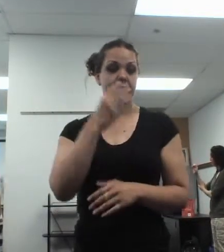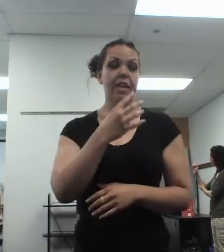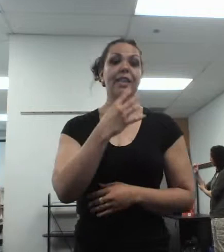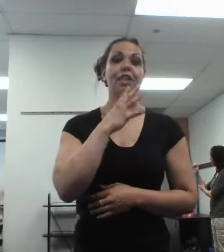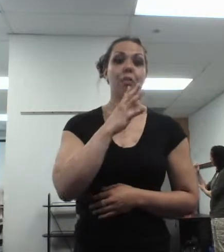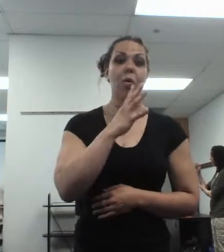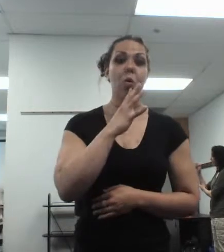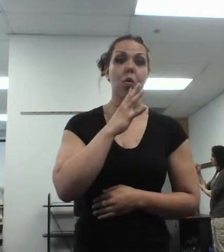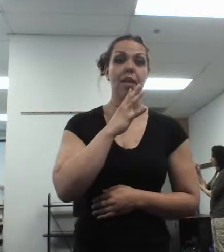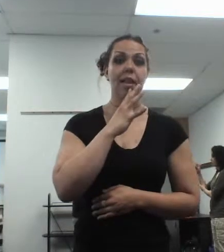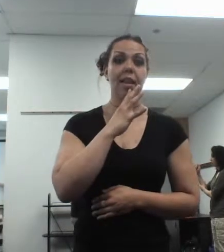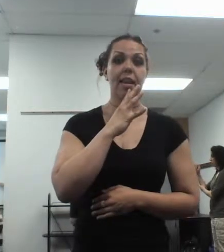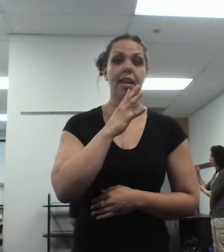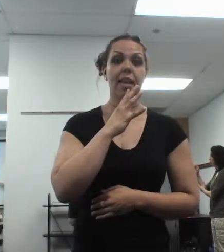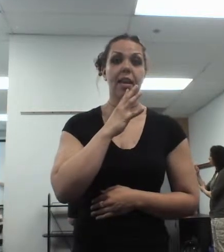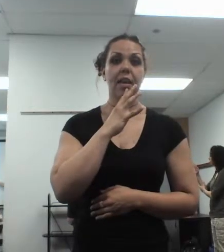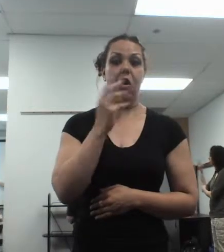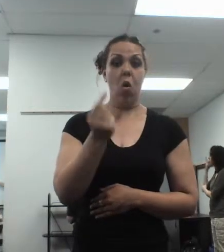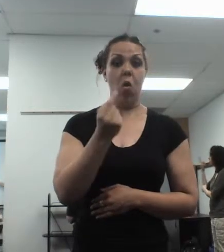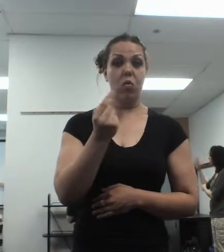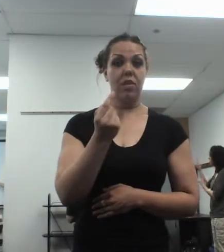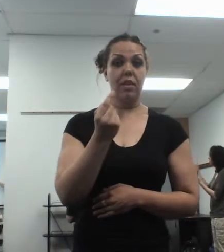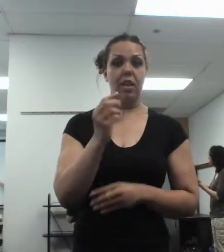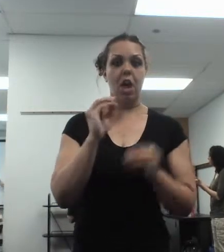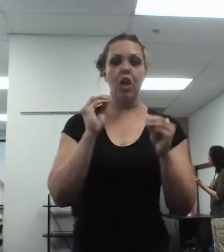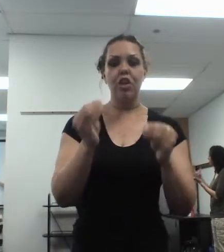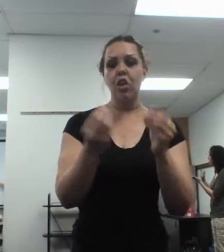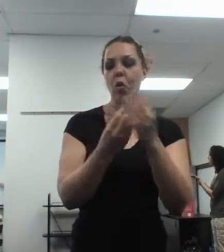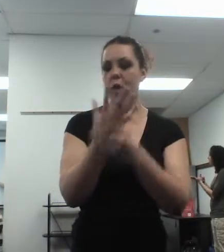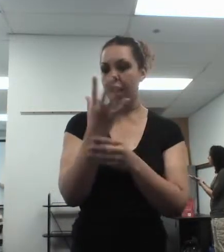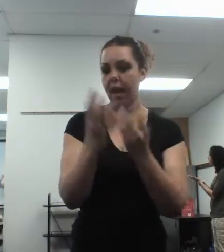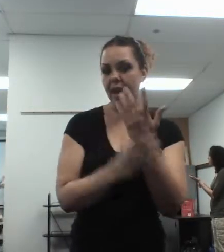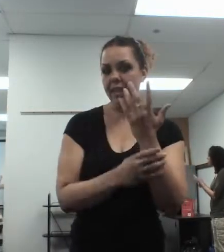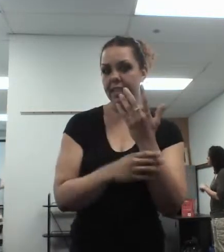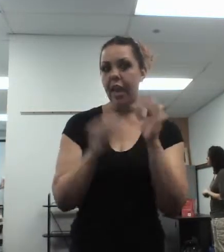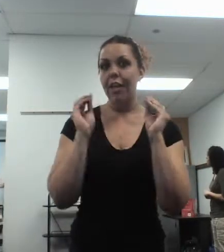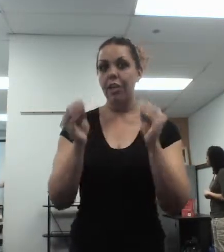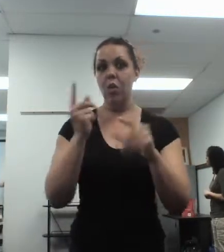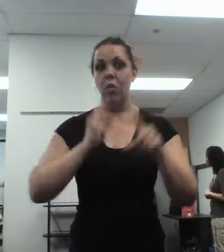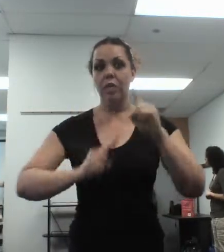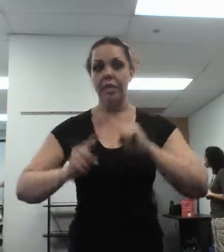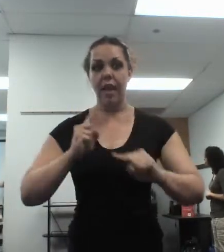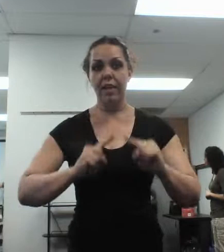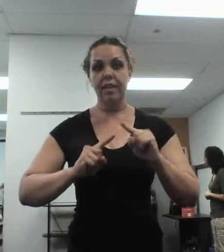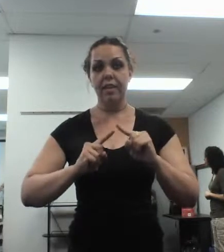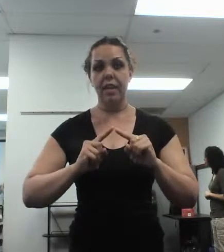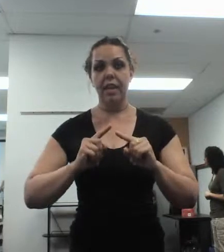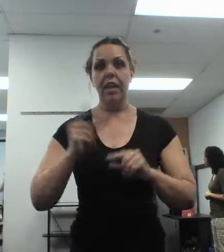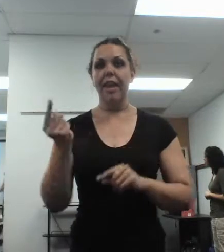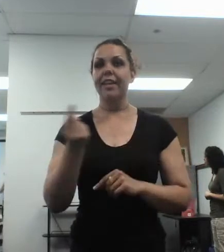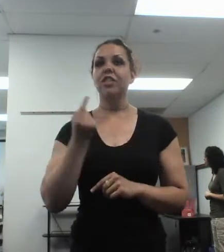hands, no signs. If it's signs, it's only signs, no voicing